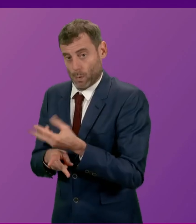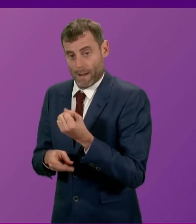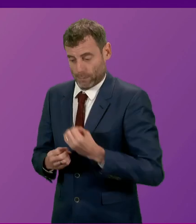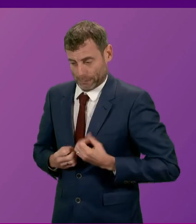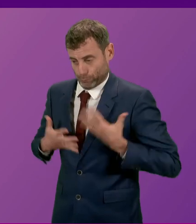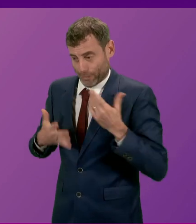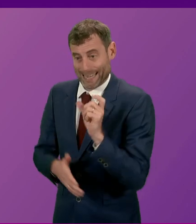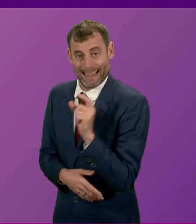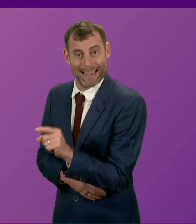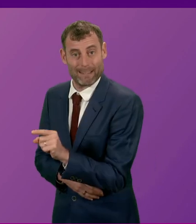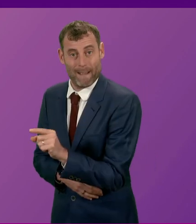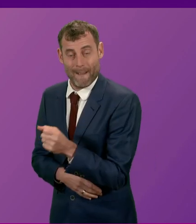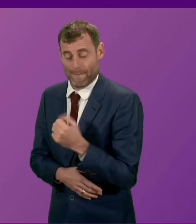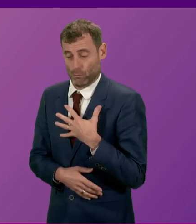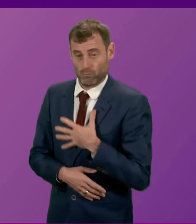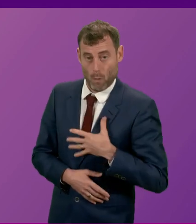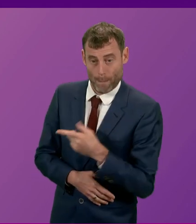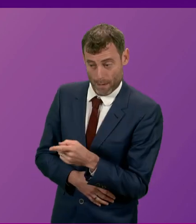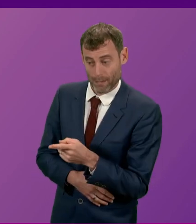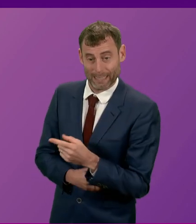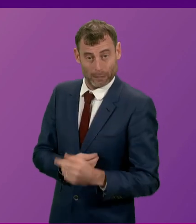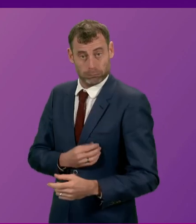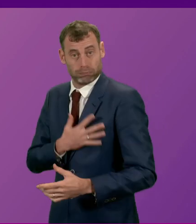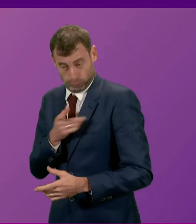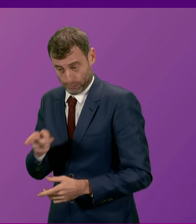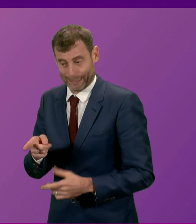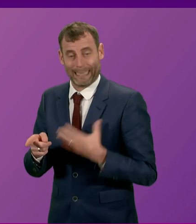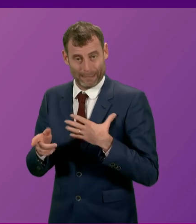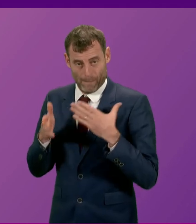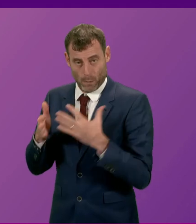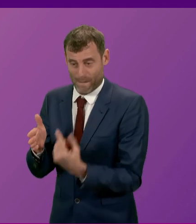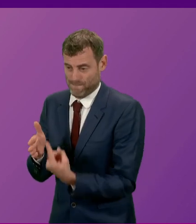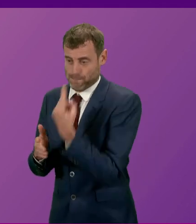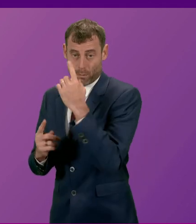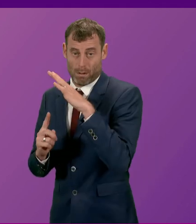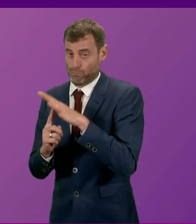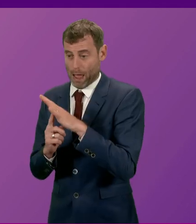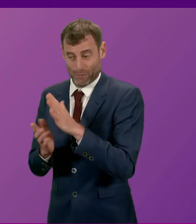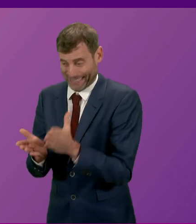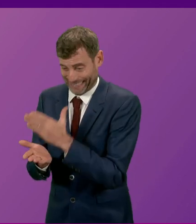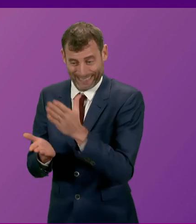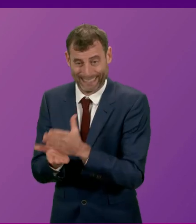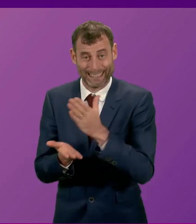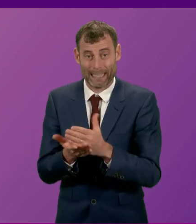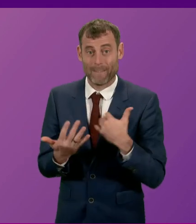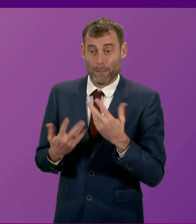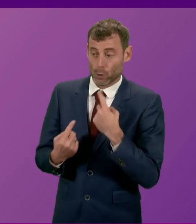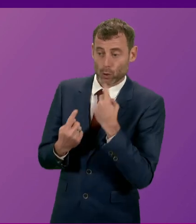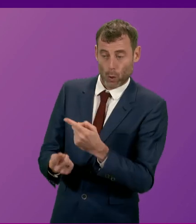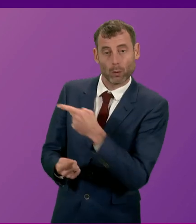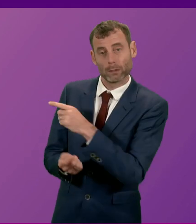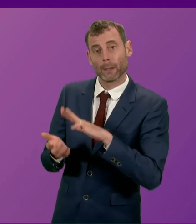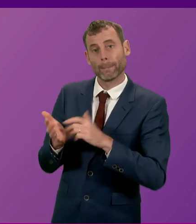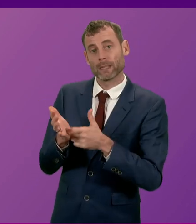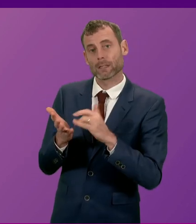who are facing trauma and active cancers. And we are, as I explained in my answers to Mr. Sarwar, trying to